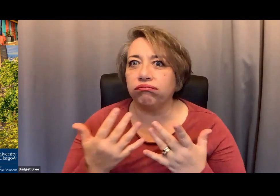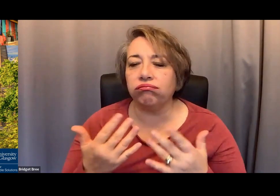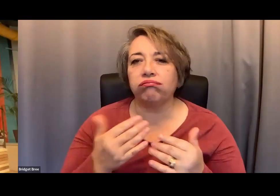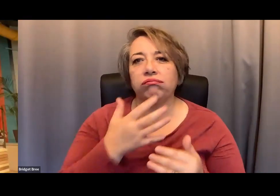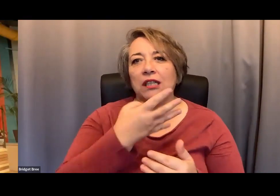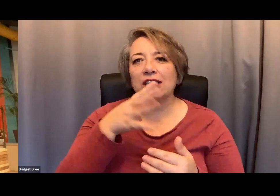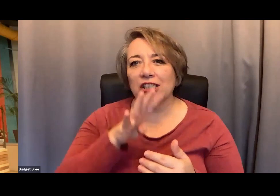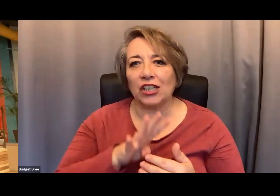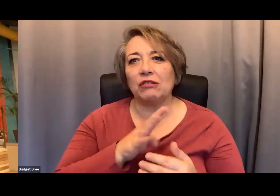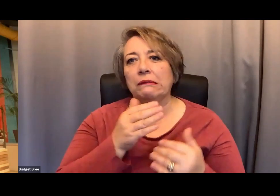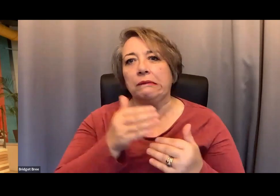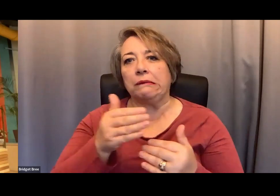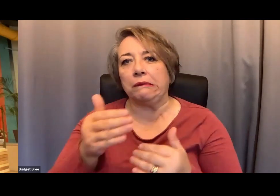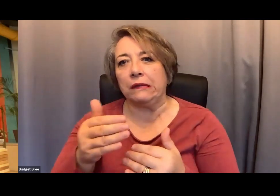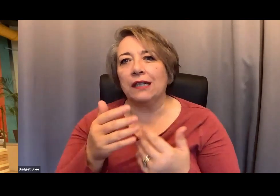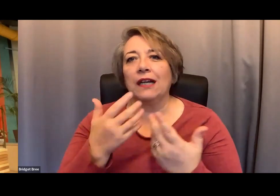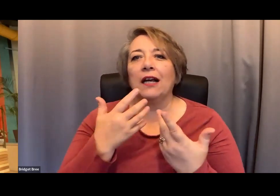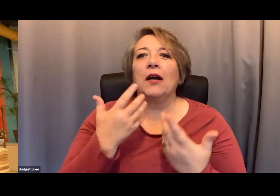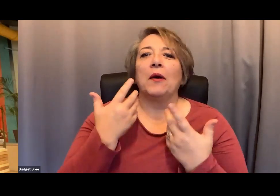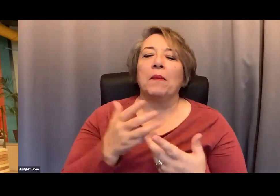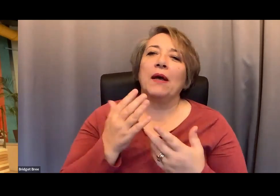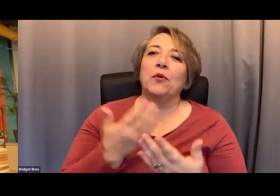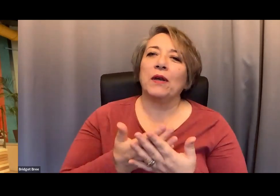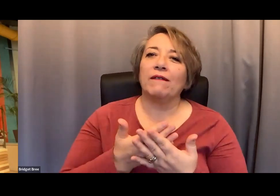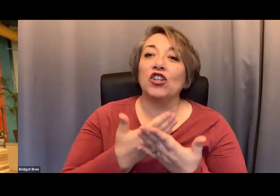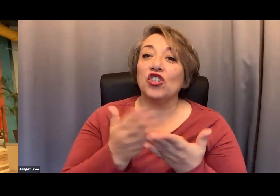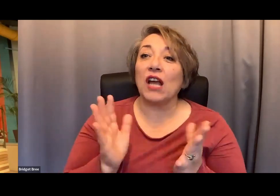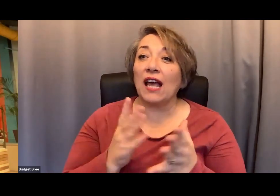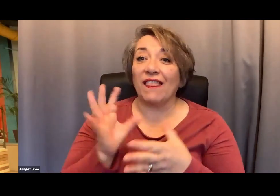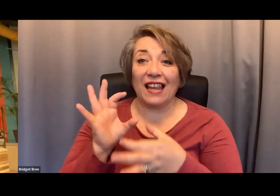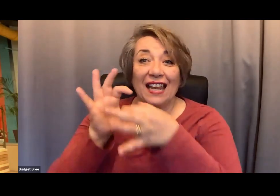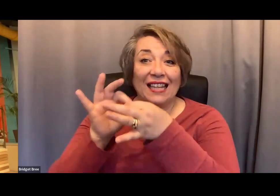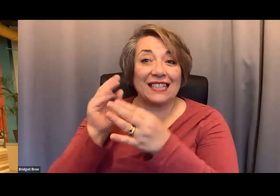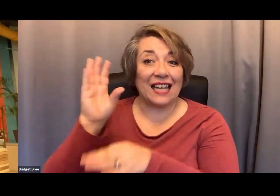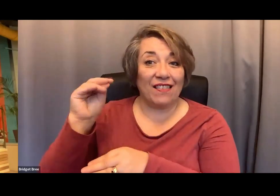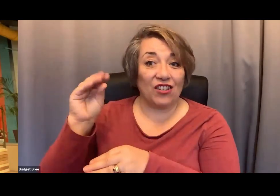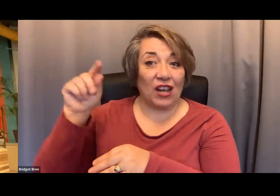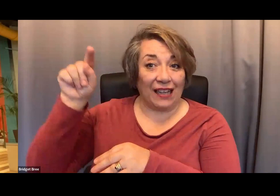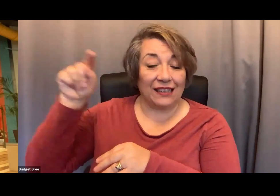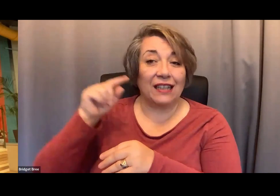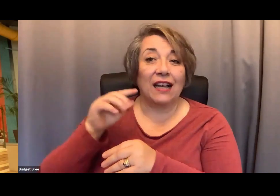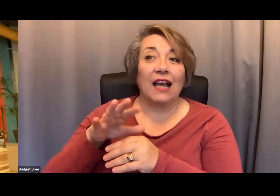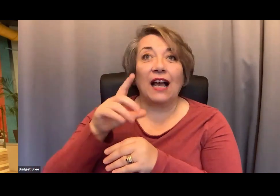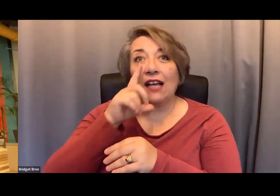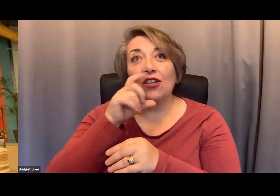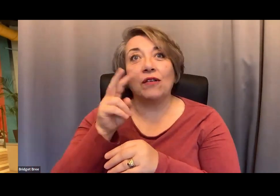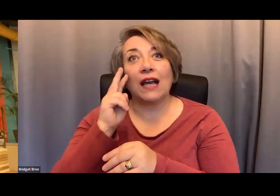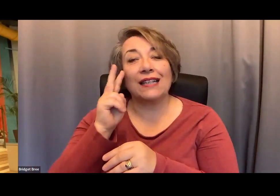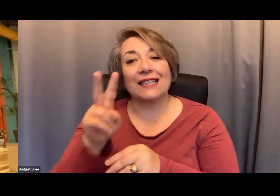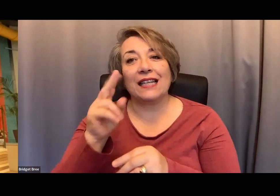for Q&A, but we've shared all the links in the chat, and a lot of what Glasgow has been working on is available on Deal's platform at